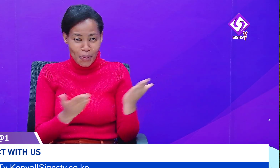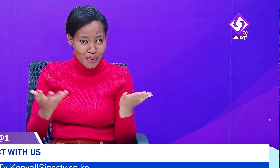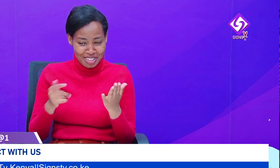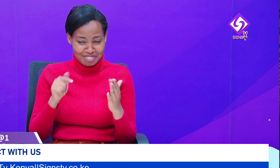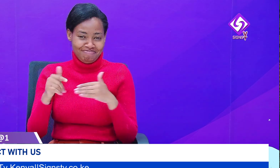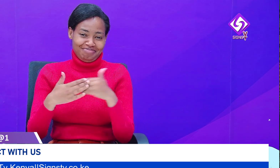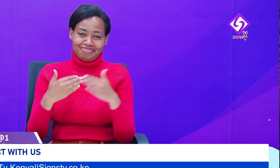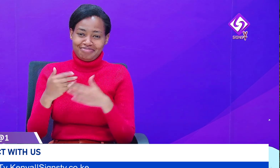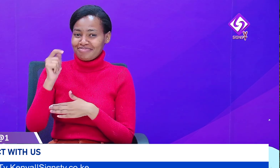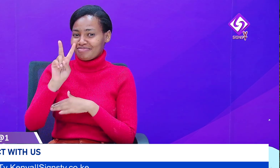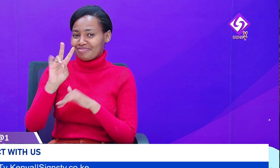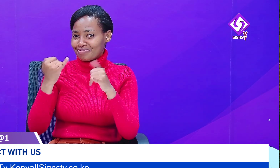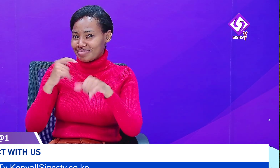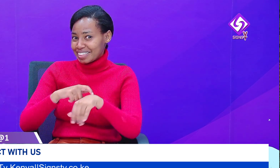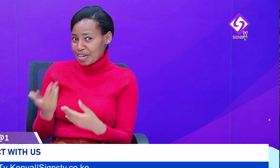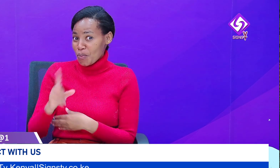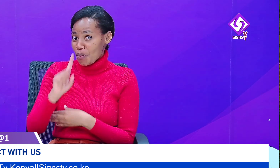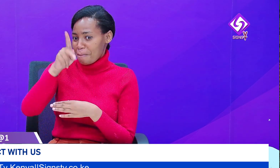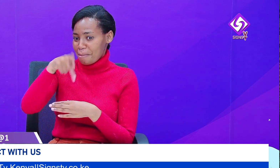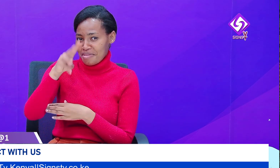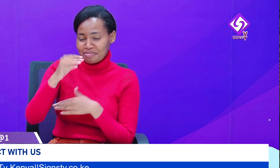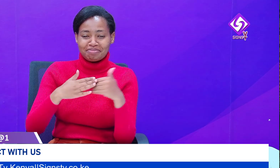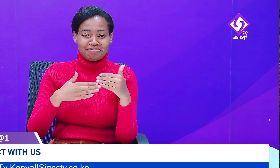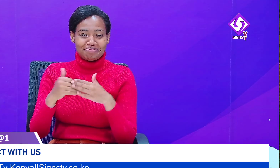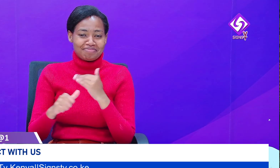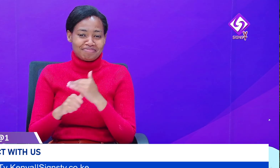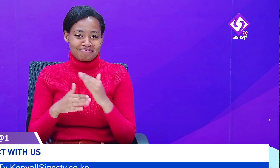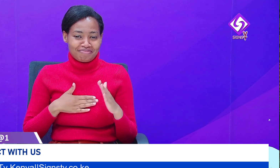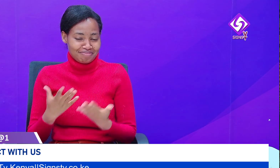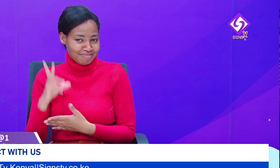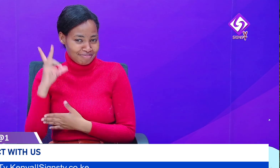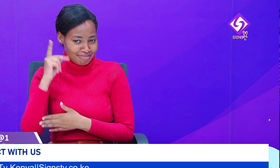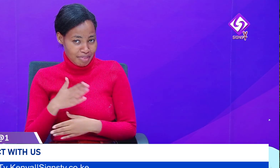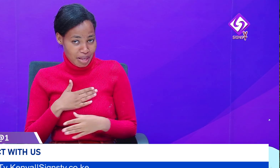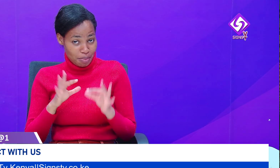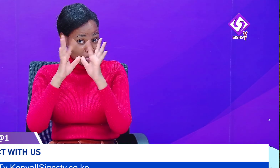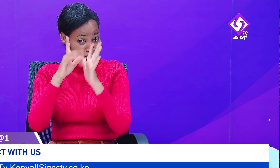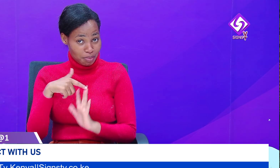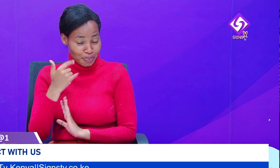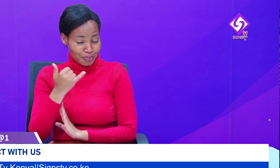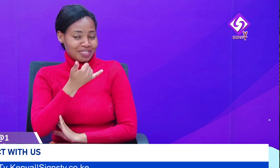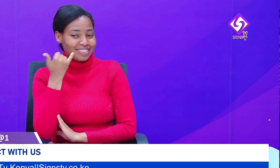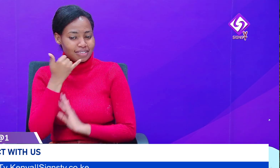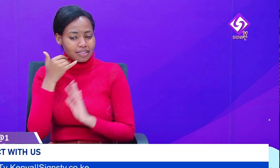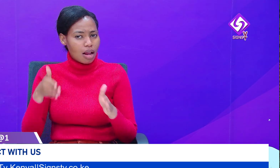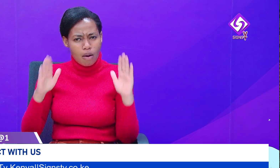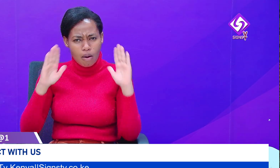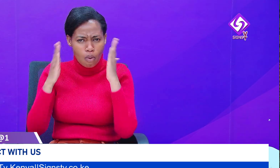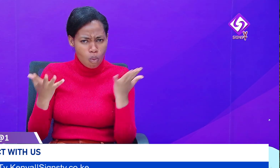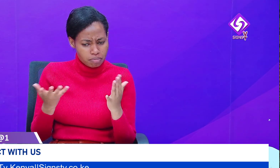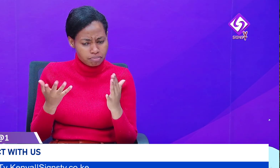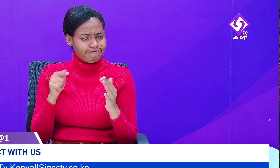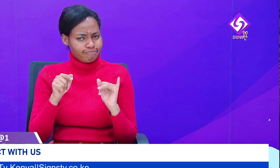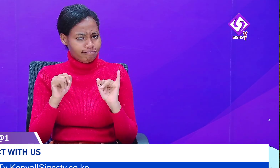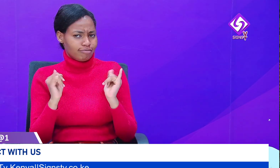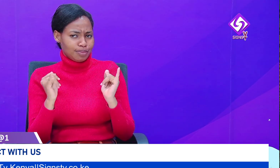Hello viewers, welcome to Science TV 1 p.m. news with me, Catherine Linda, and my sign language interpreter doing the